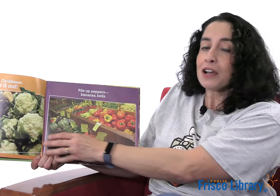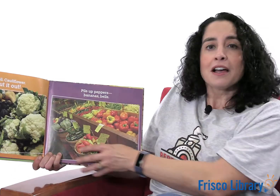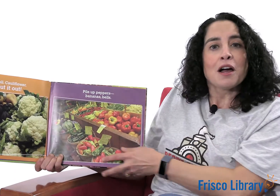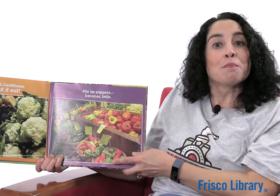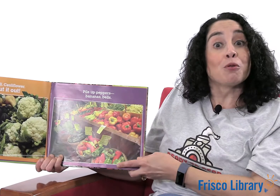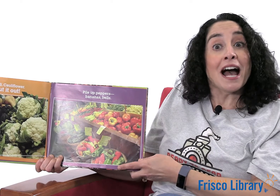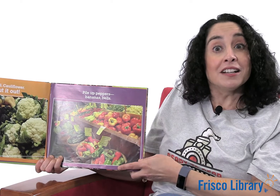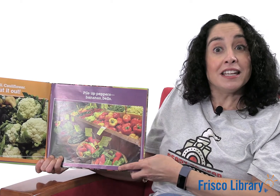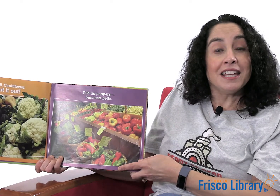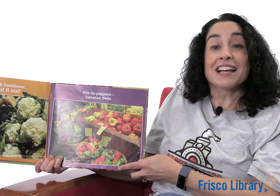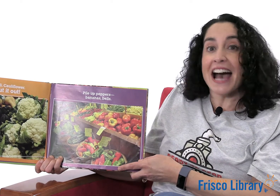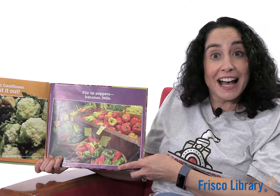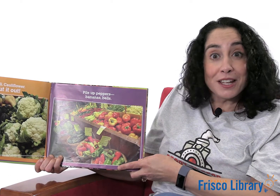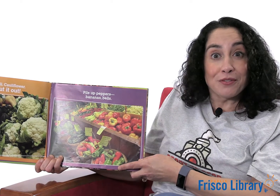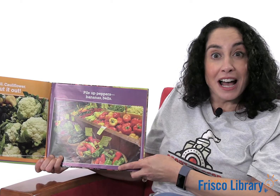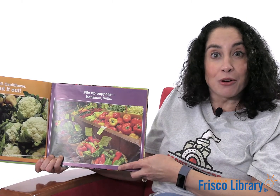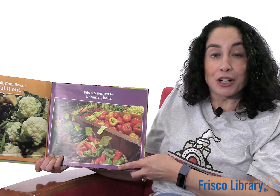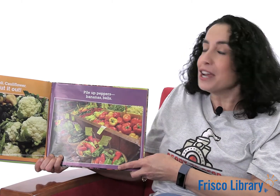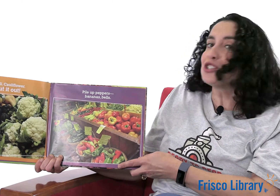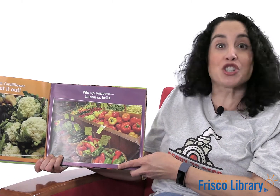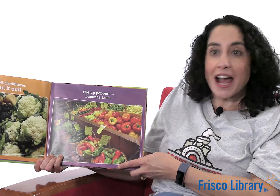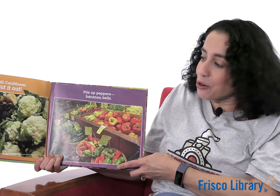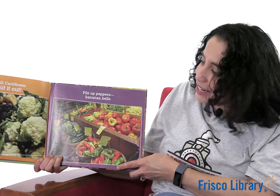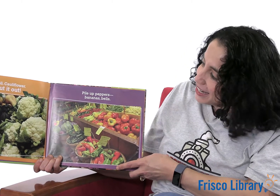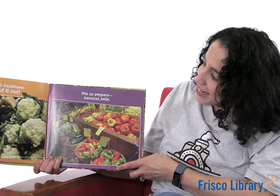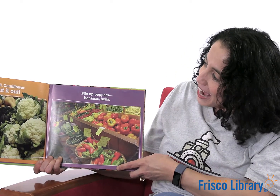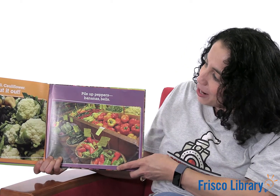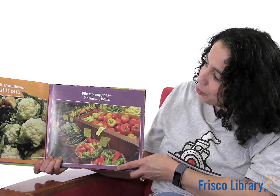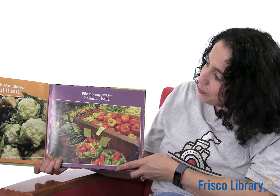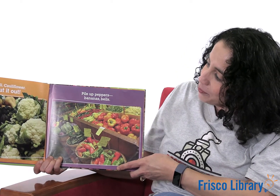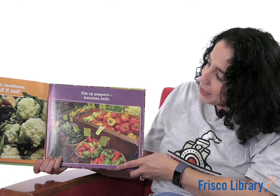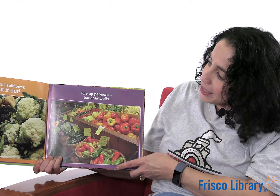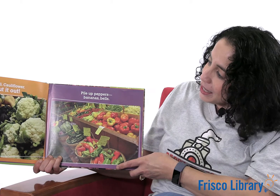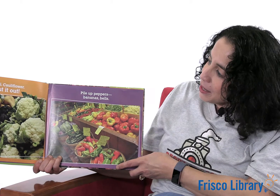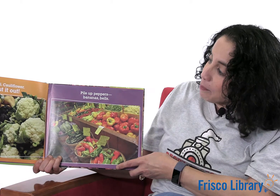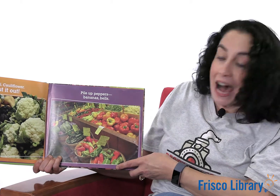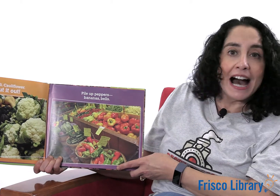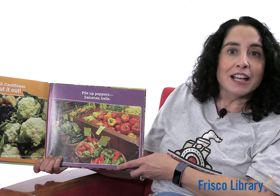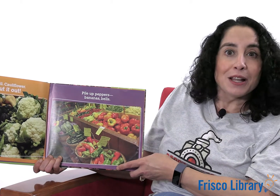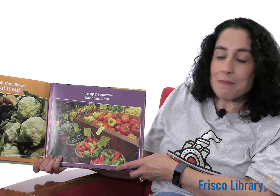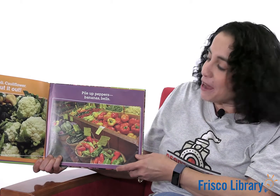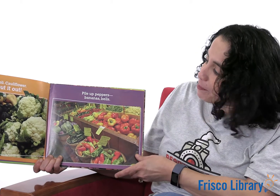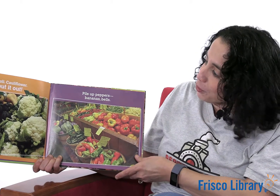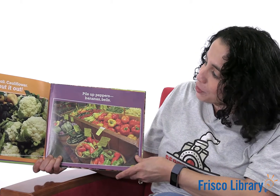broccoli cauliflower shout it out pilot peppers